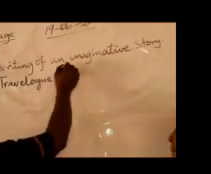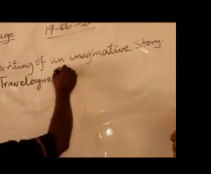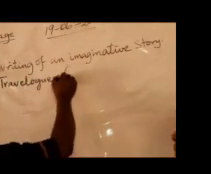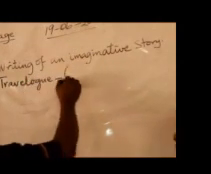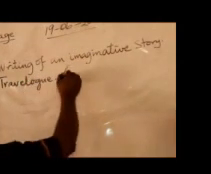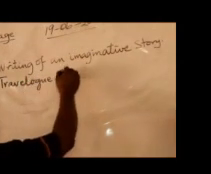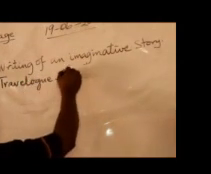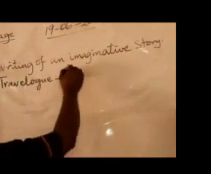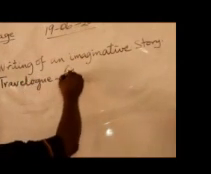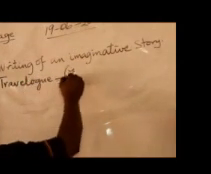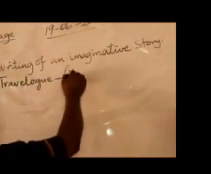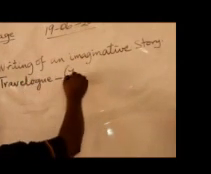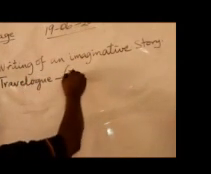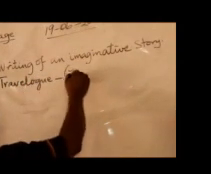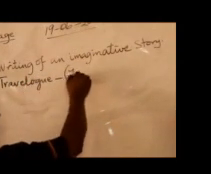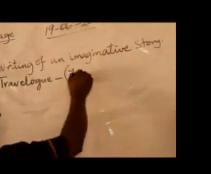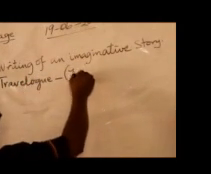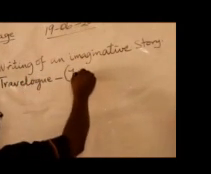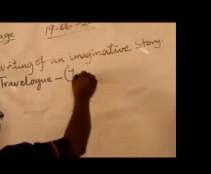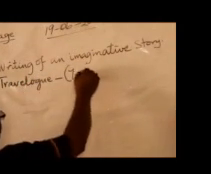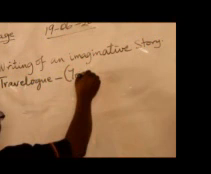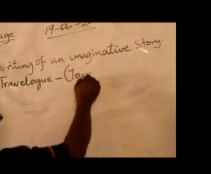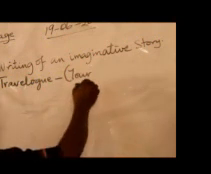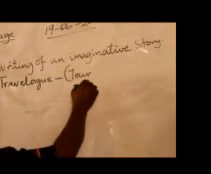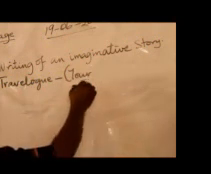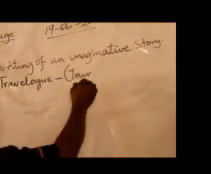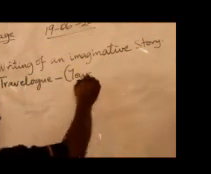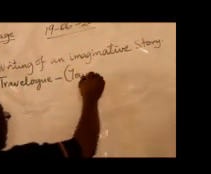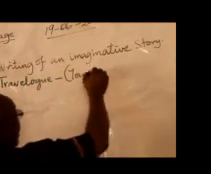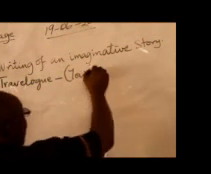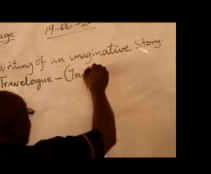That is your